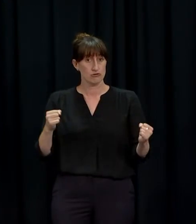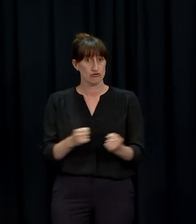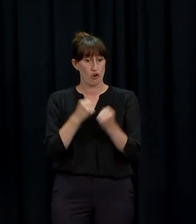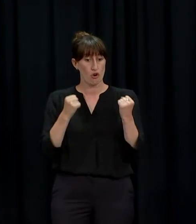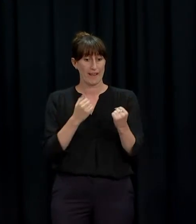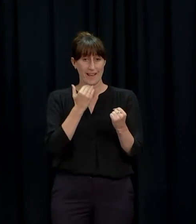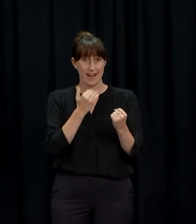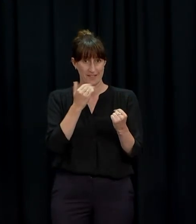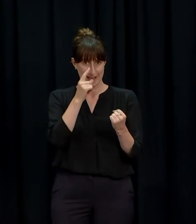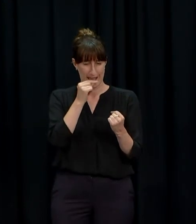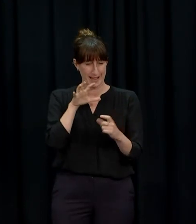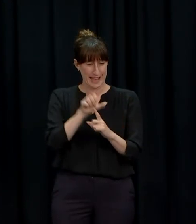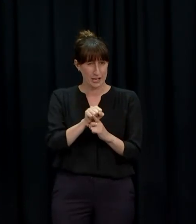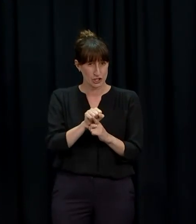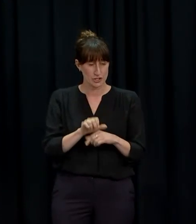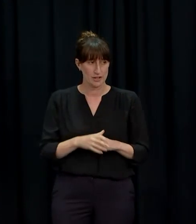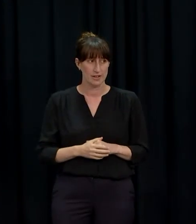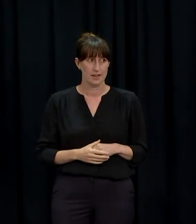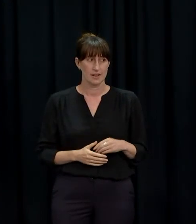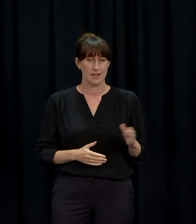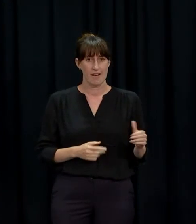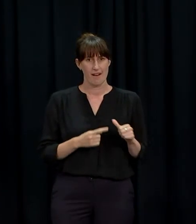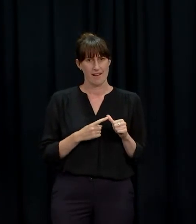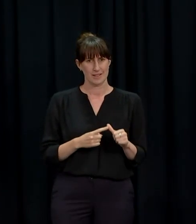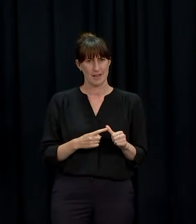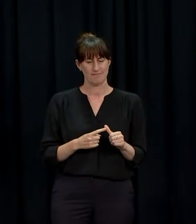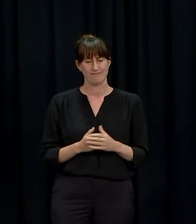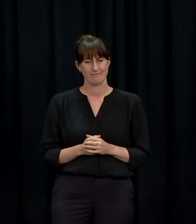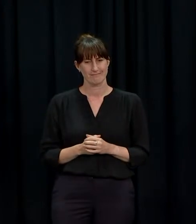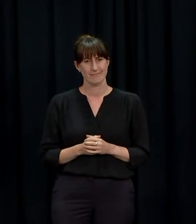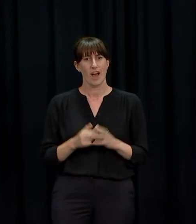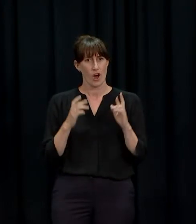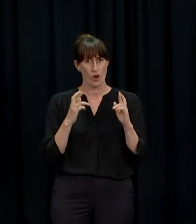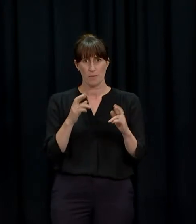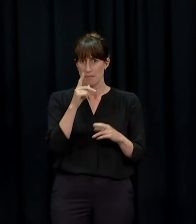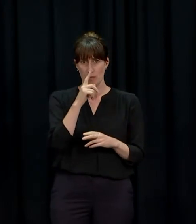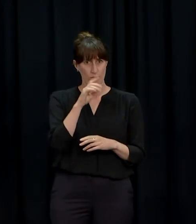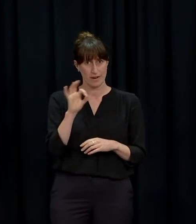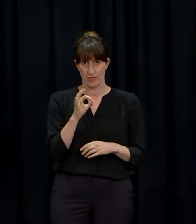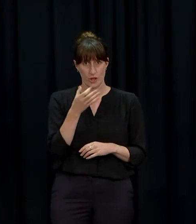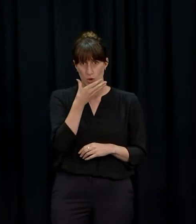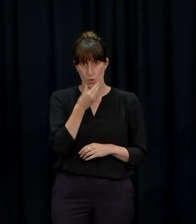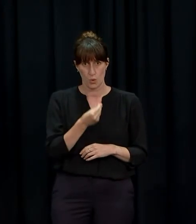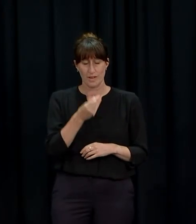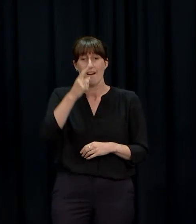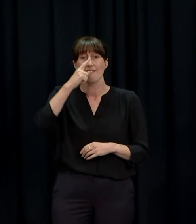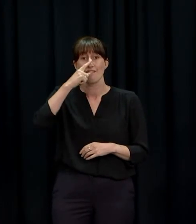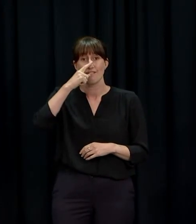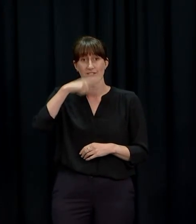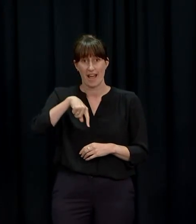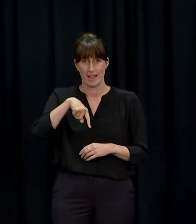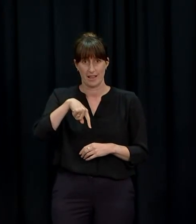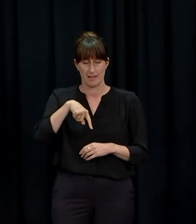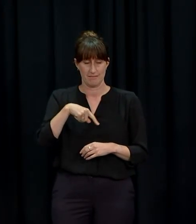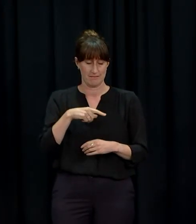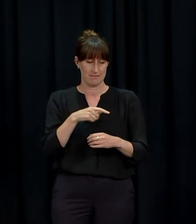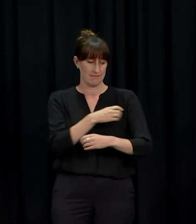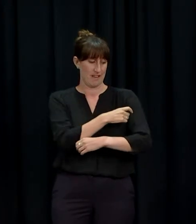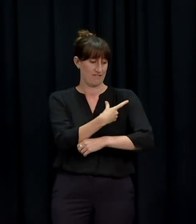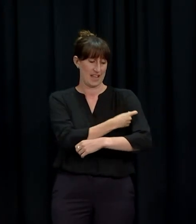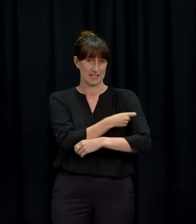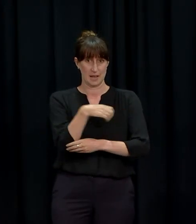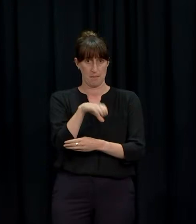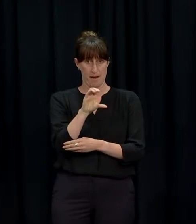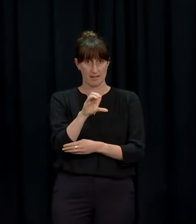I hope that people are not using fake vaccine passes, and that would be disappointing if they were.